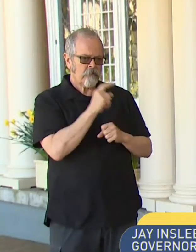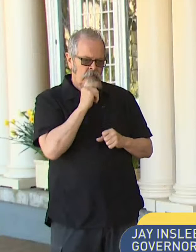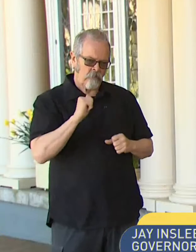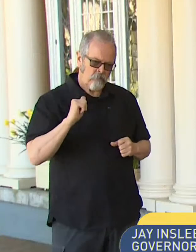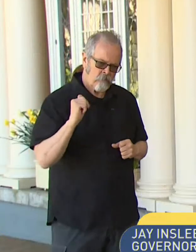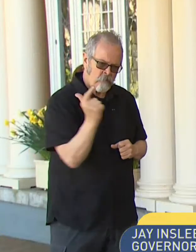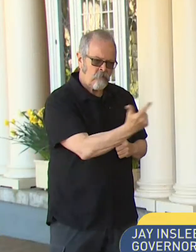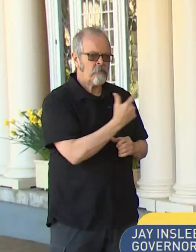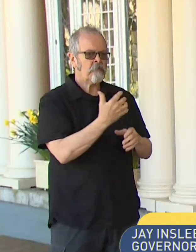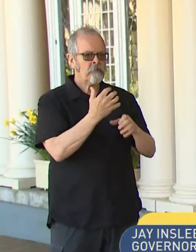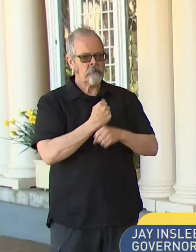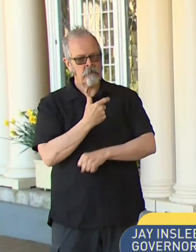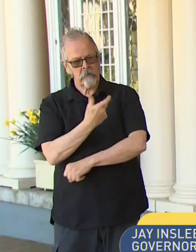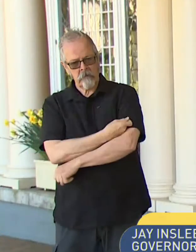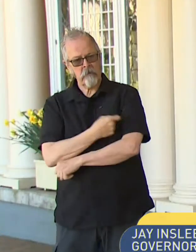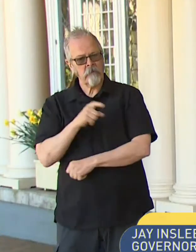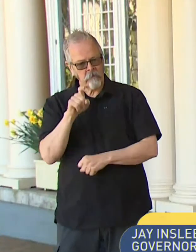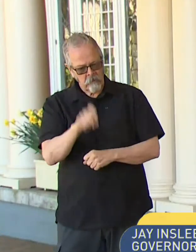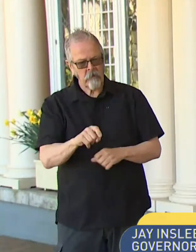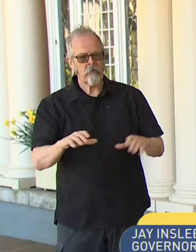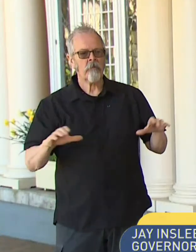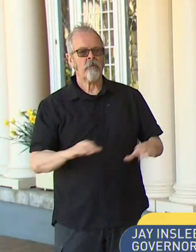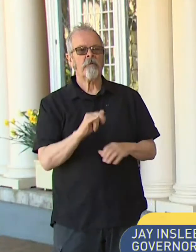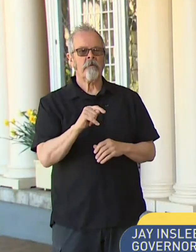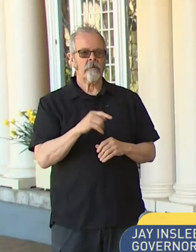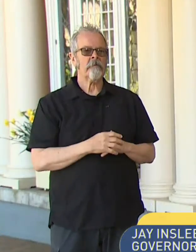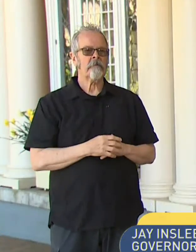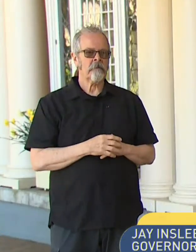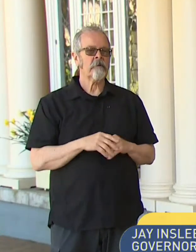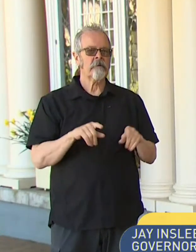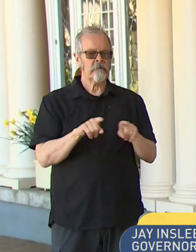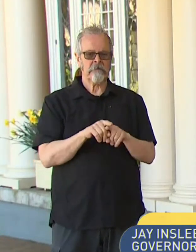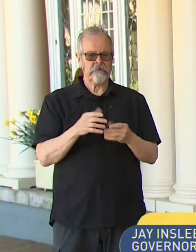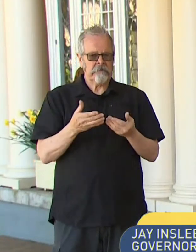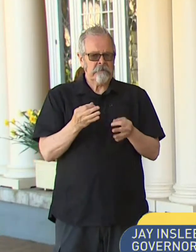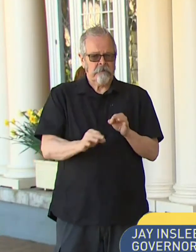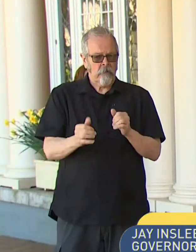We can do this along with our common sense measures.